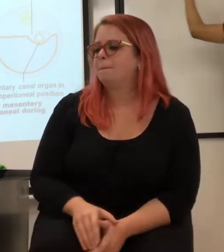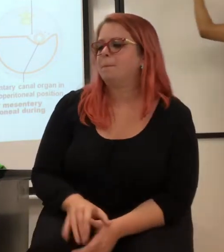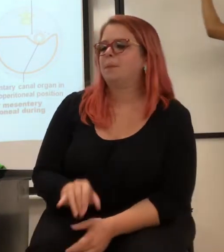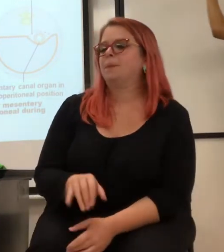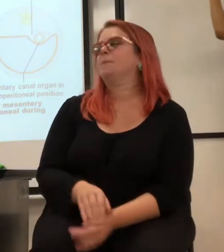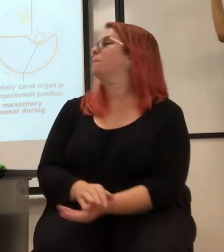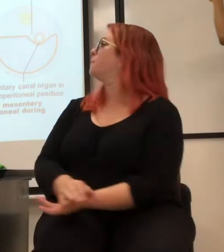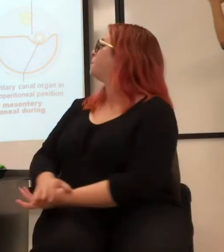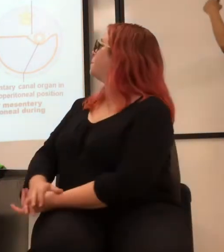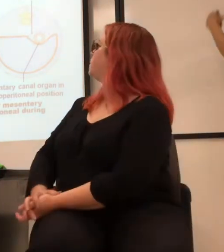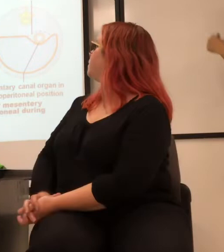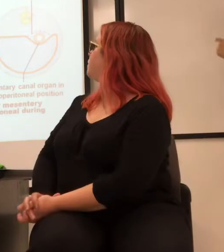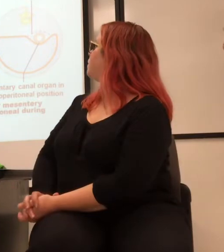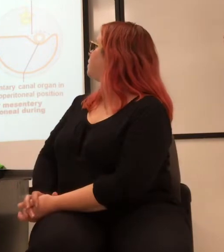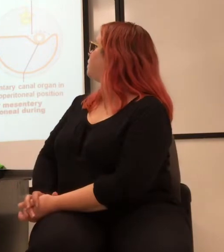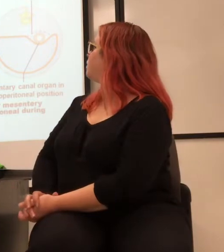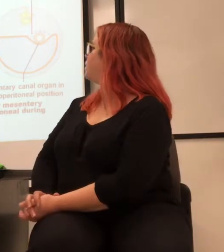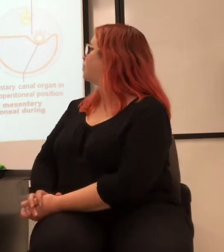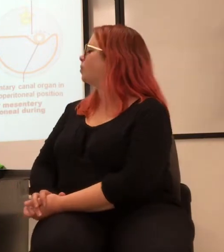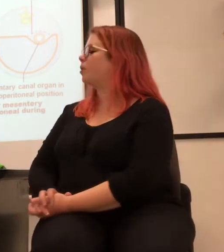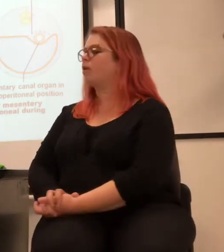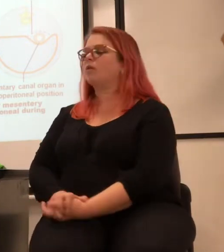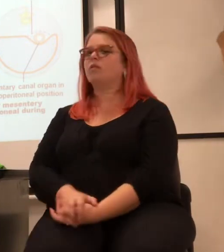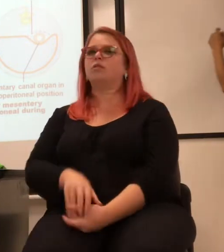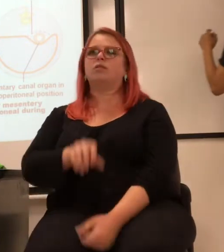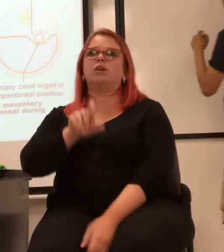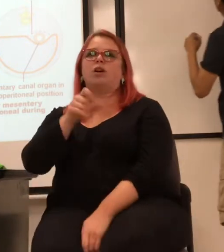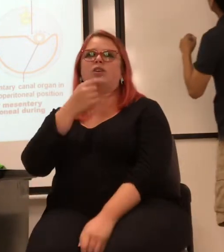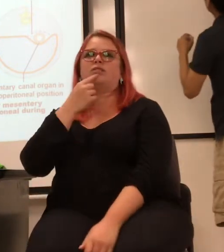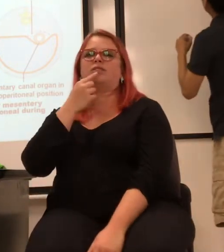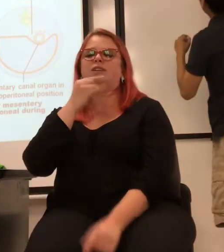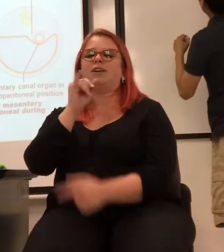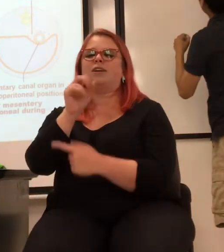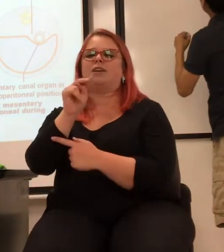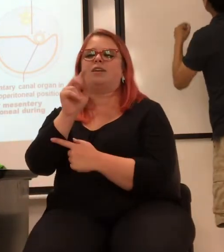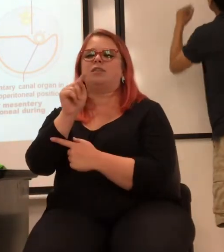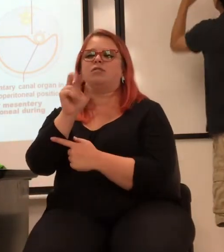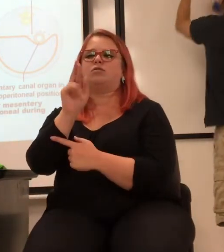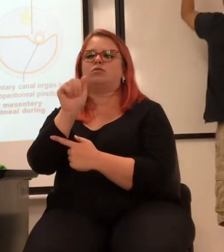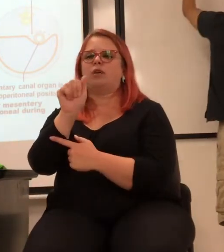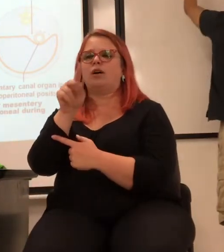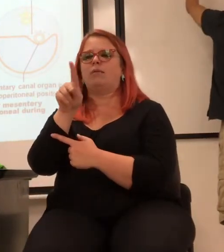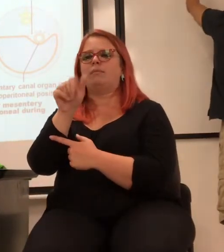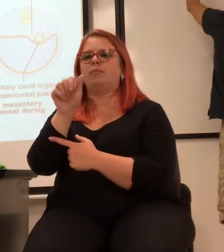Intraperitoneum, I should say intraperitoneal.